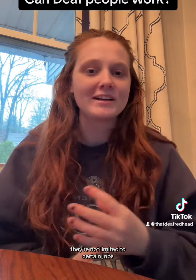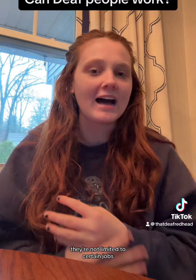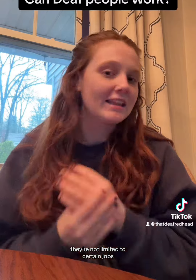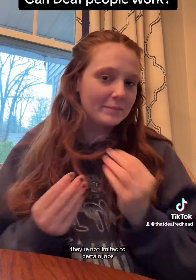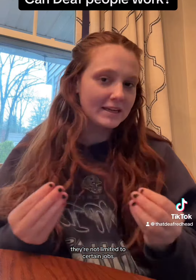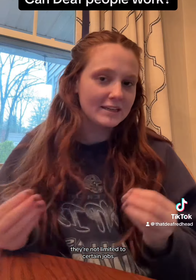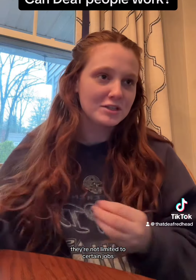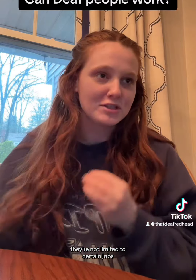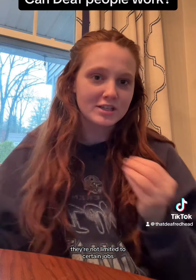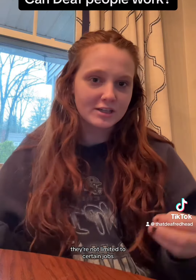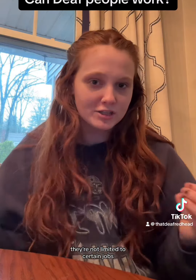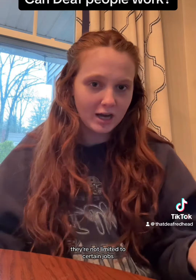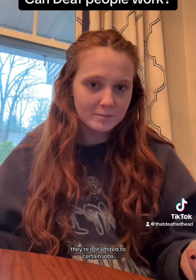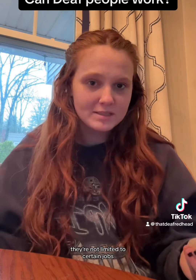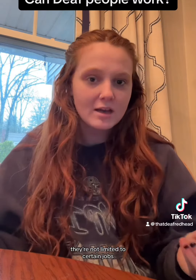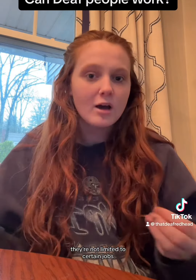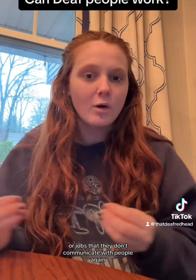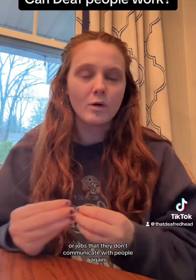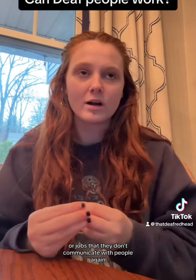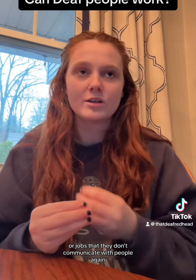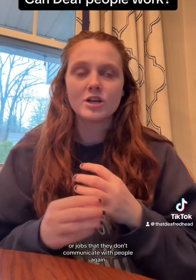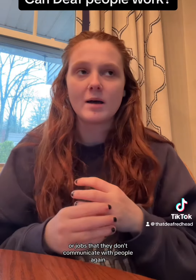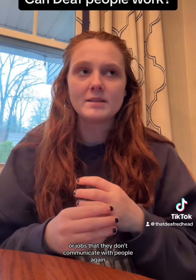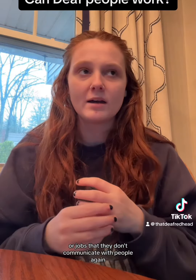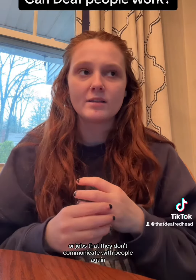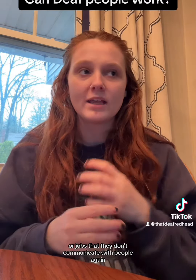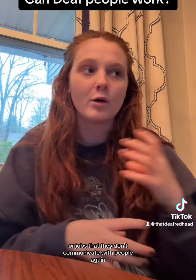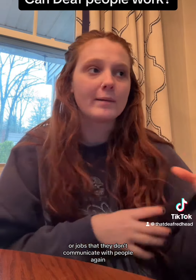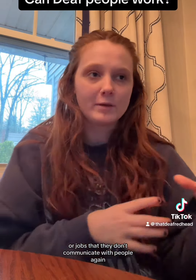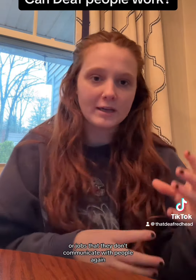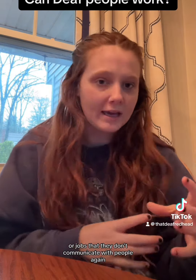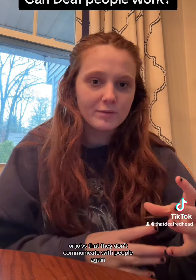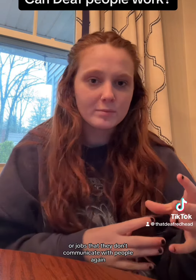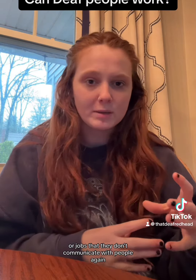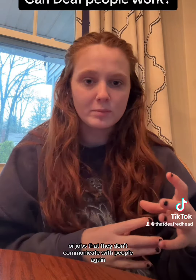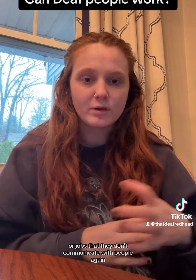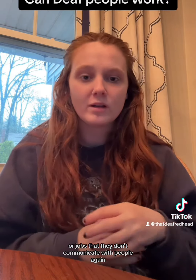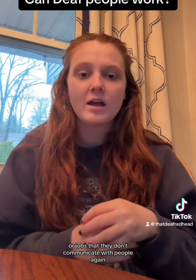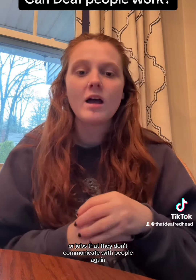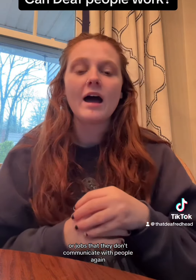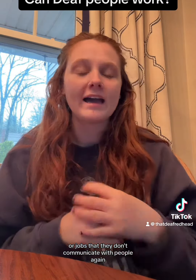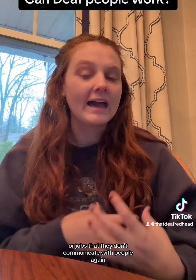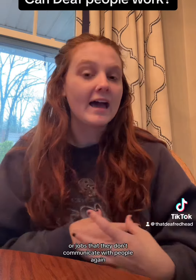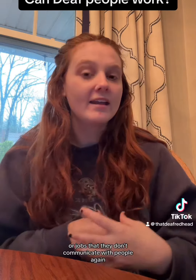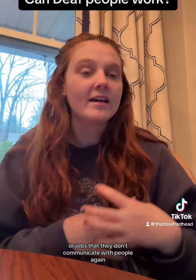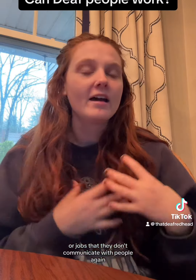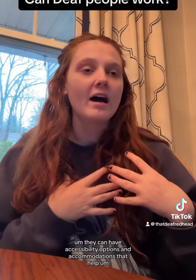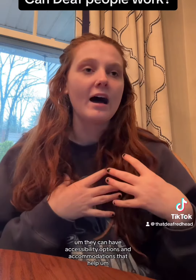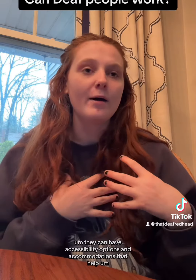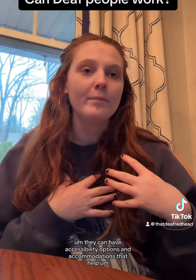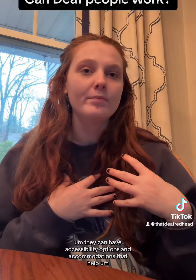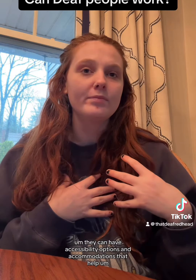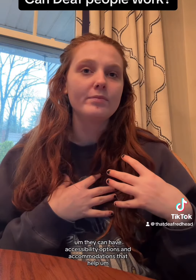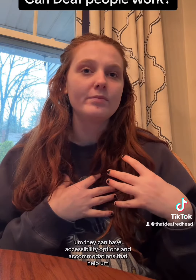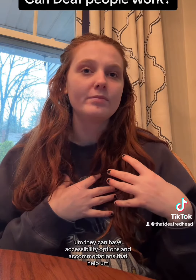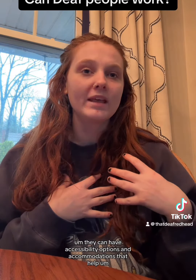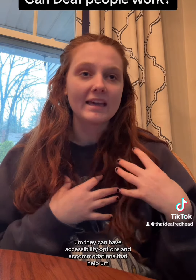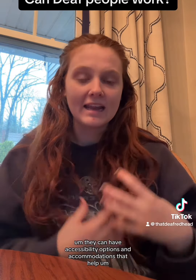not limited to certain jobs or jobs that they don't communicate with people. Again, they can